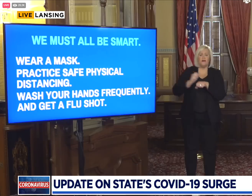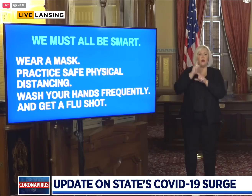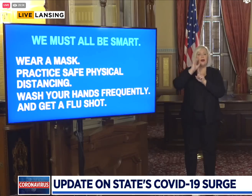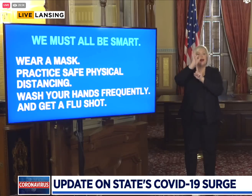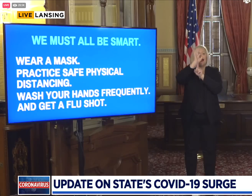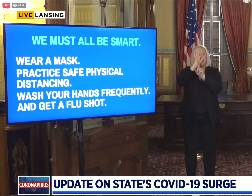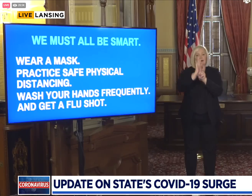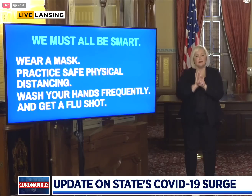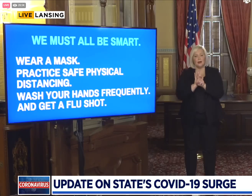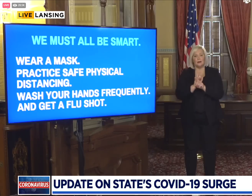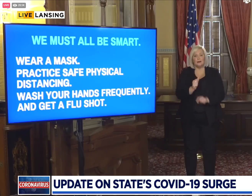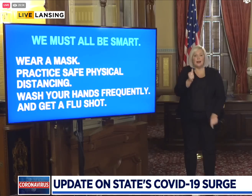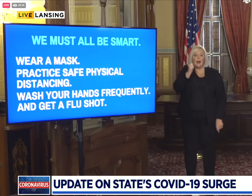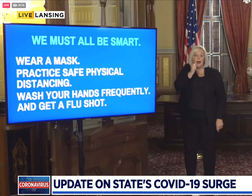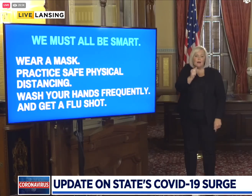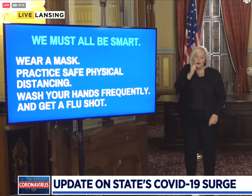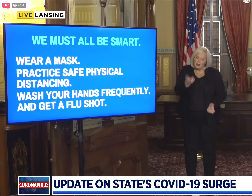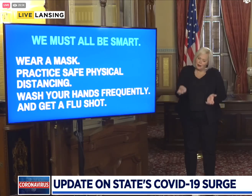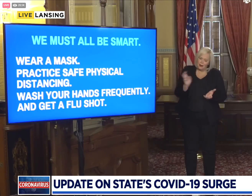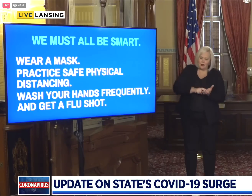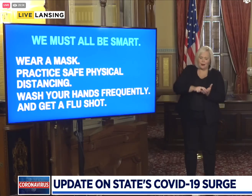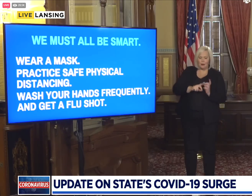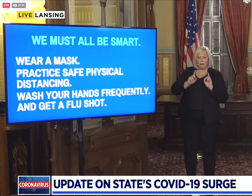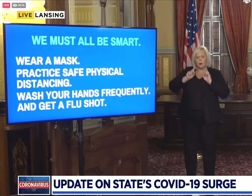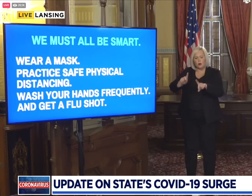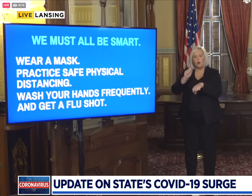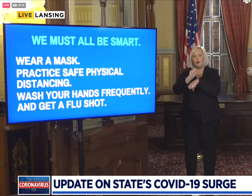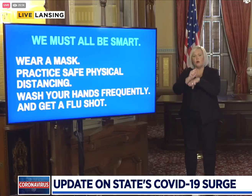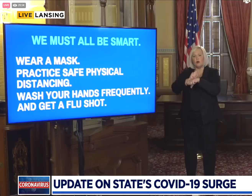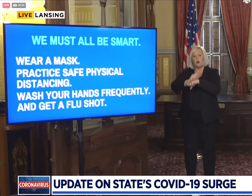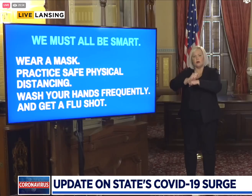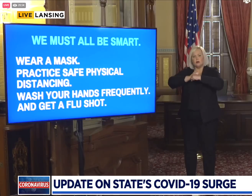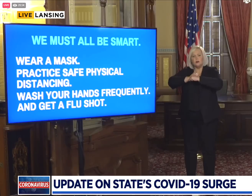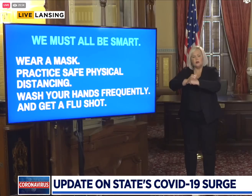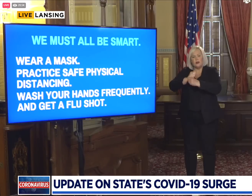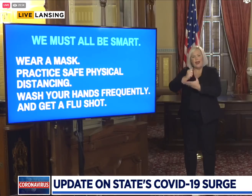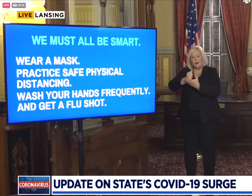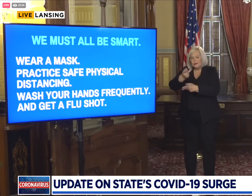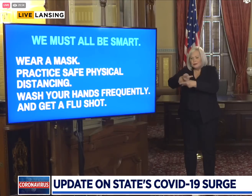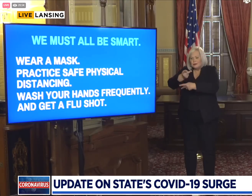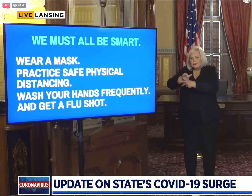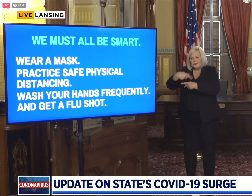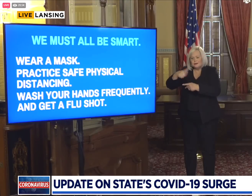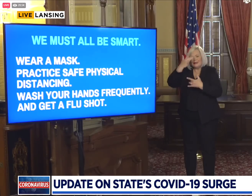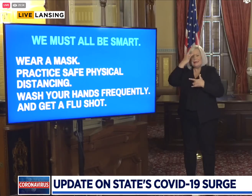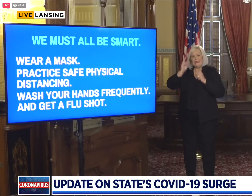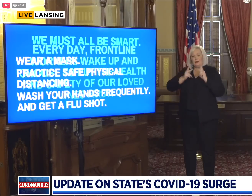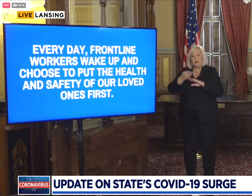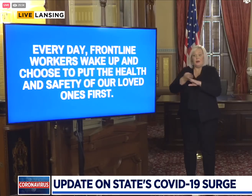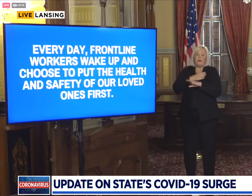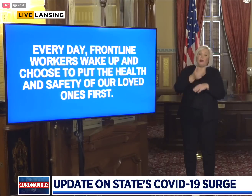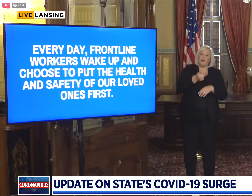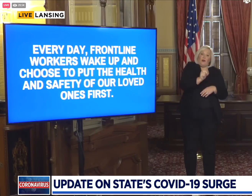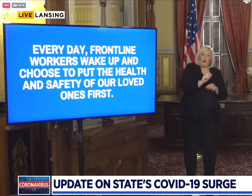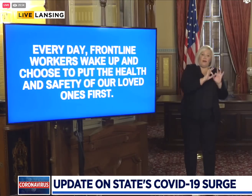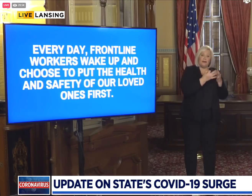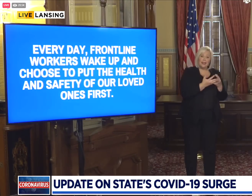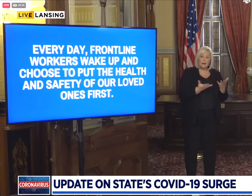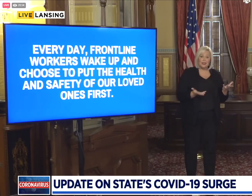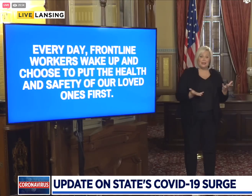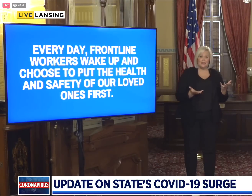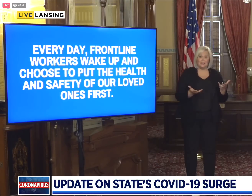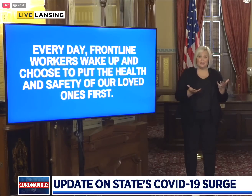and choose to put the health and safety of our loved ones before their own.